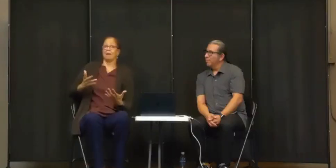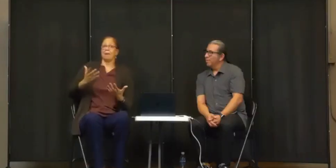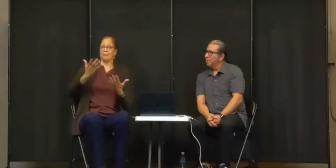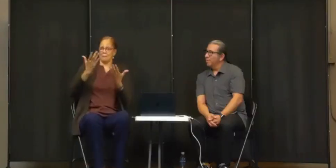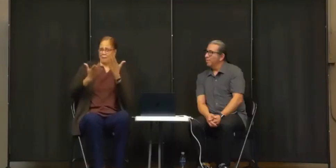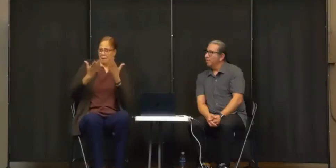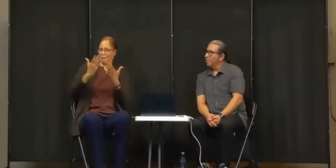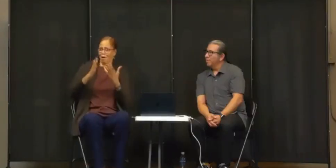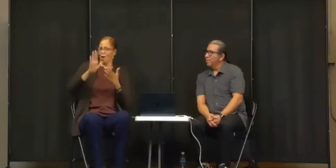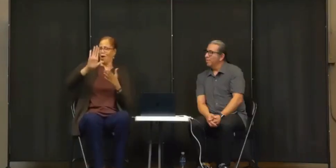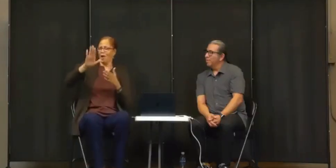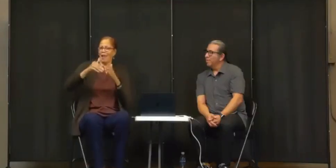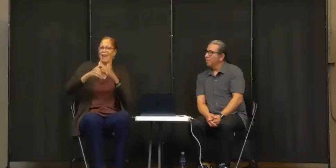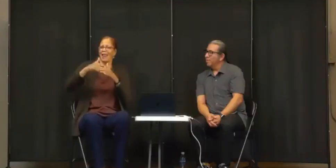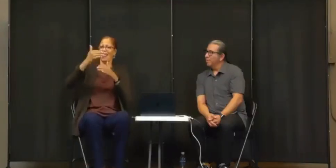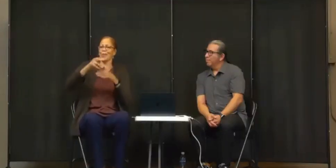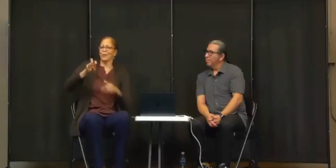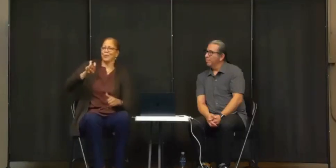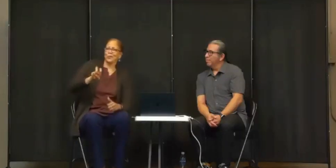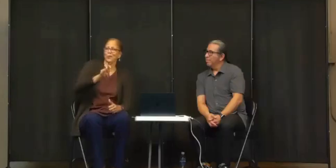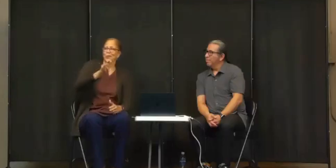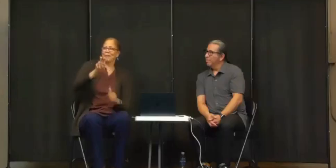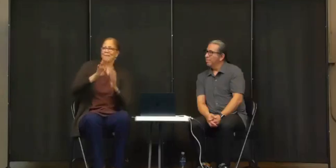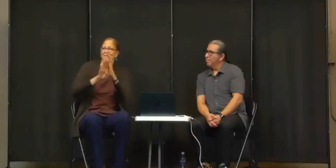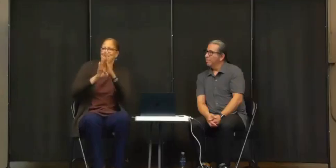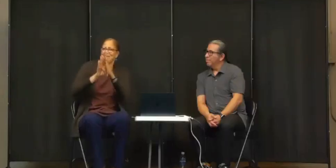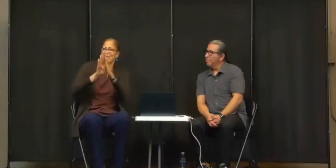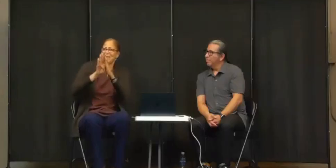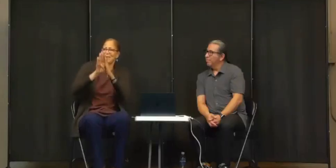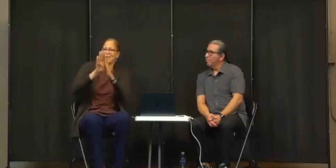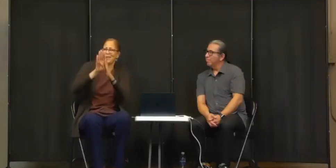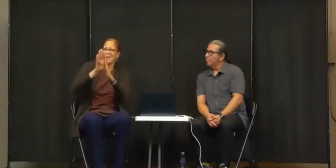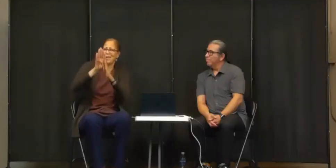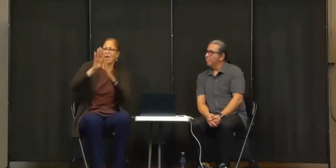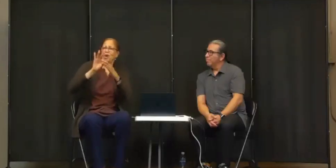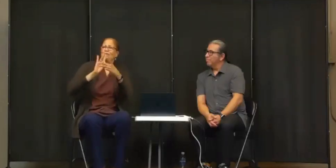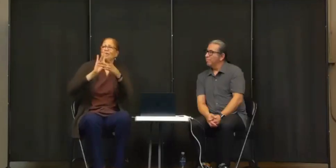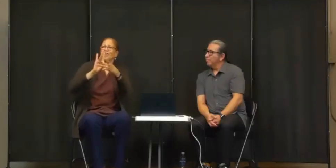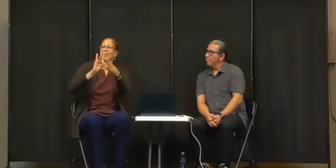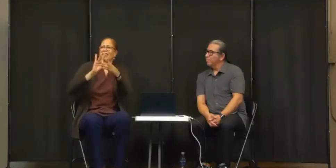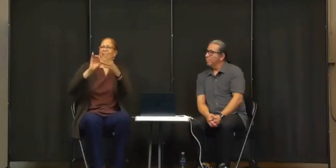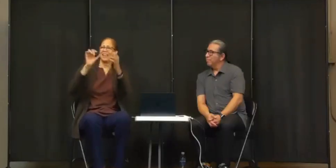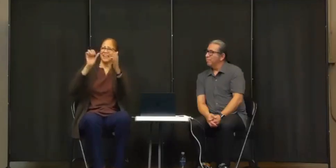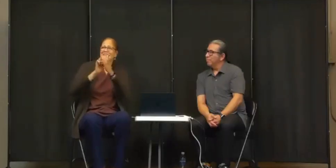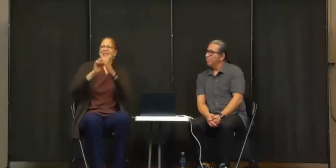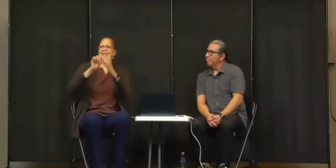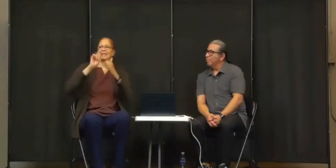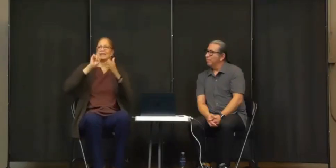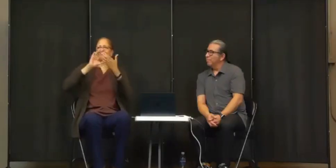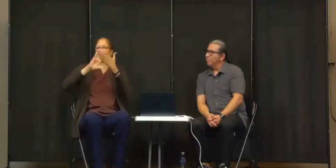You know, you have a connection with death. That's maybe your next journey is to develop that connection